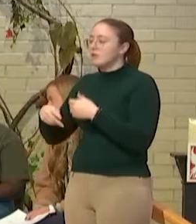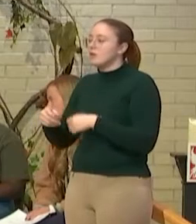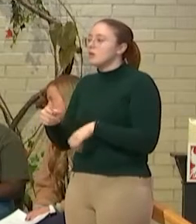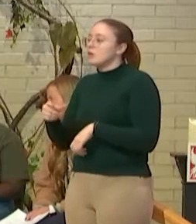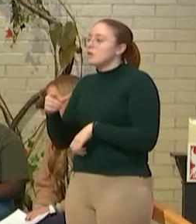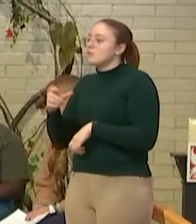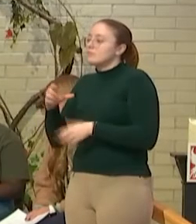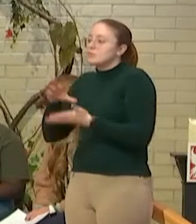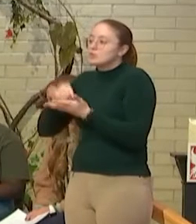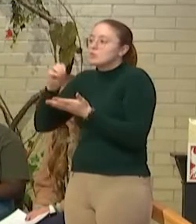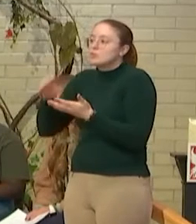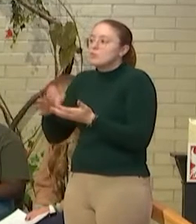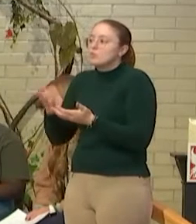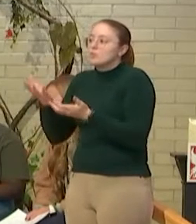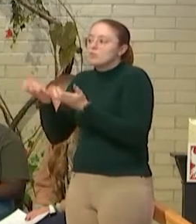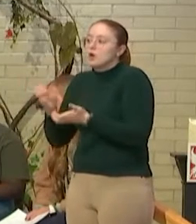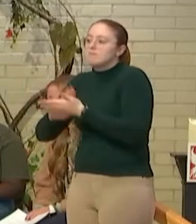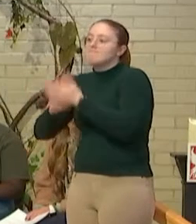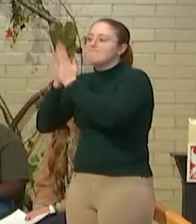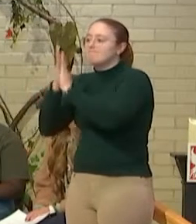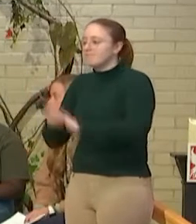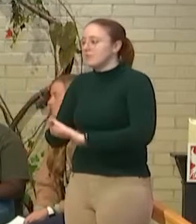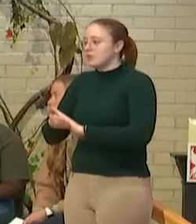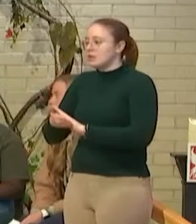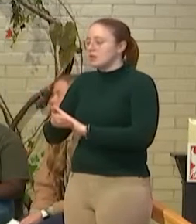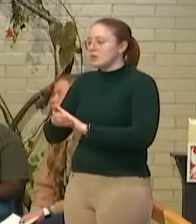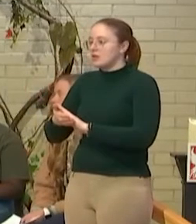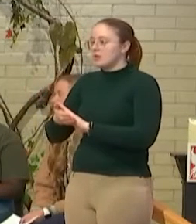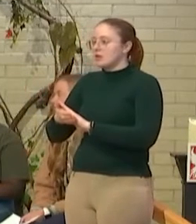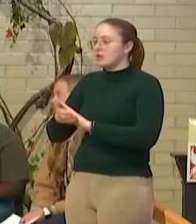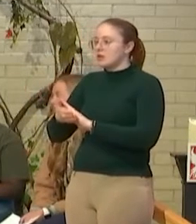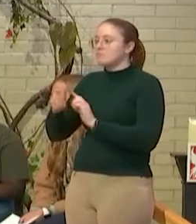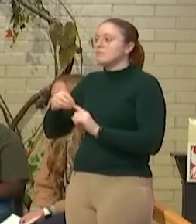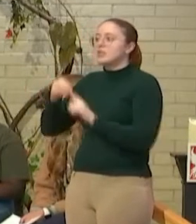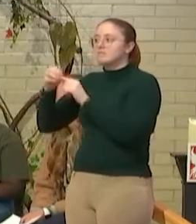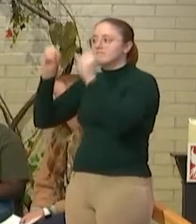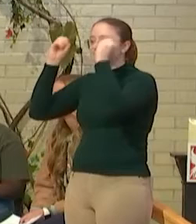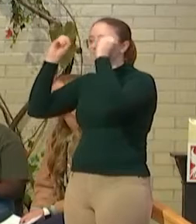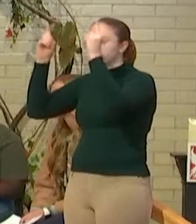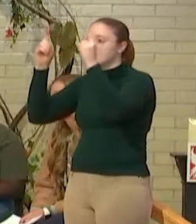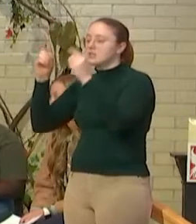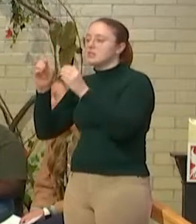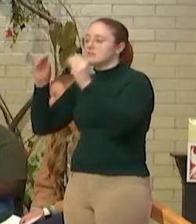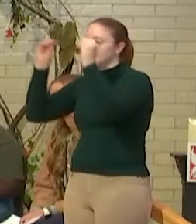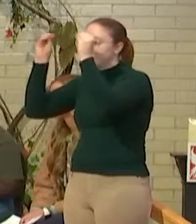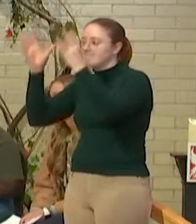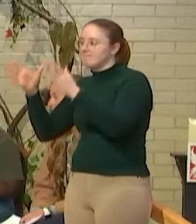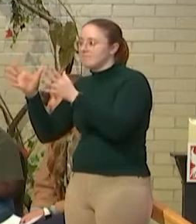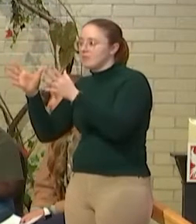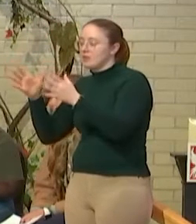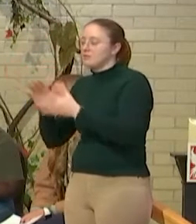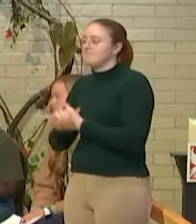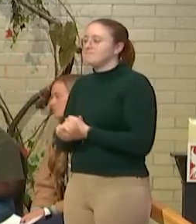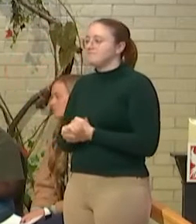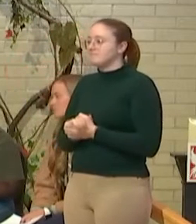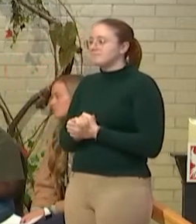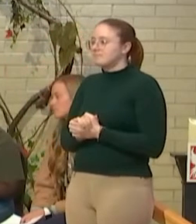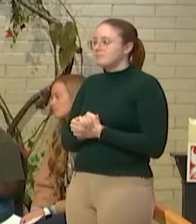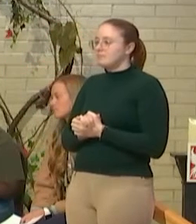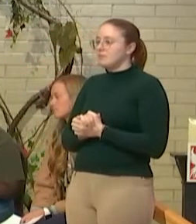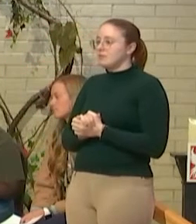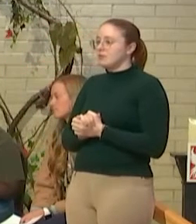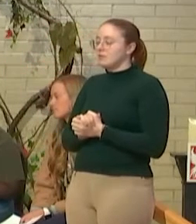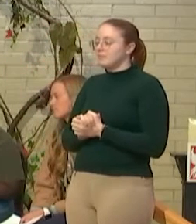teachers. I'm also the advisor for our disability studies minor here at Goshen, and through my research, I work with